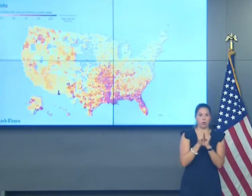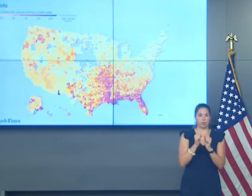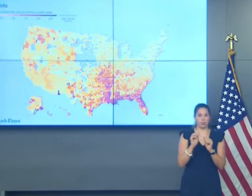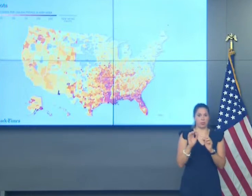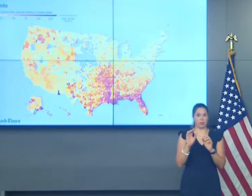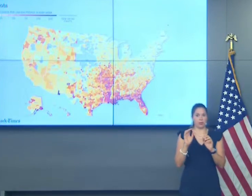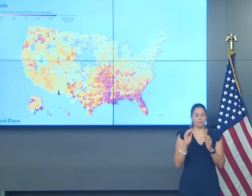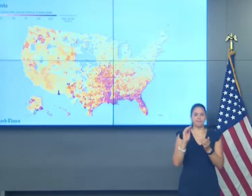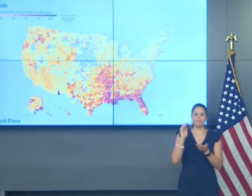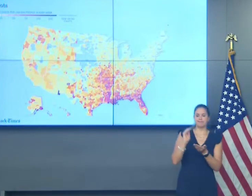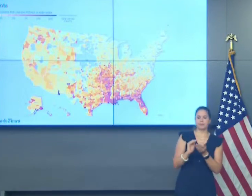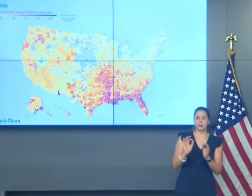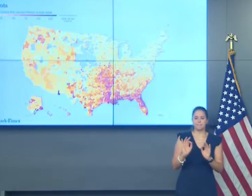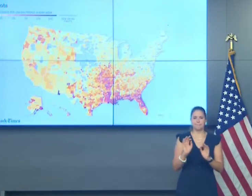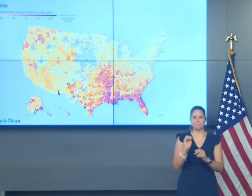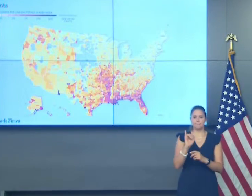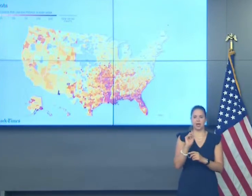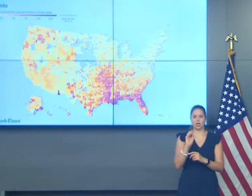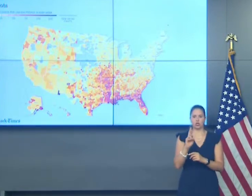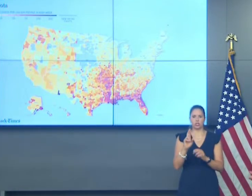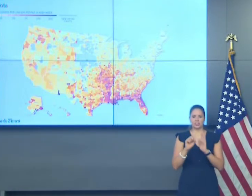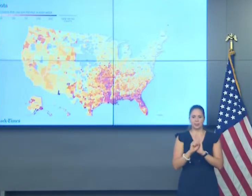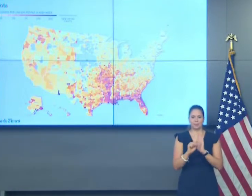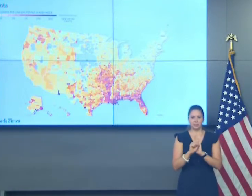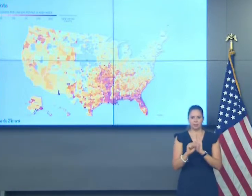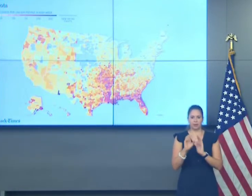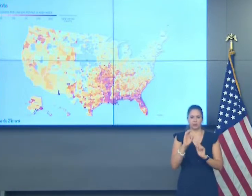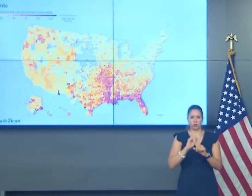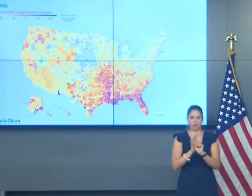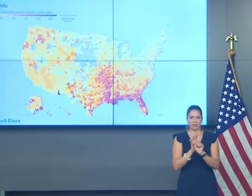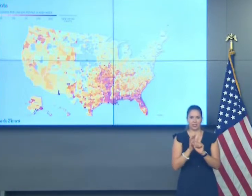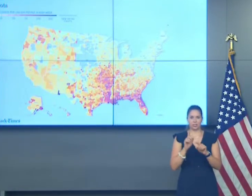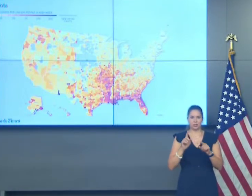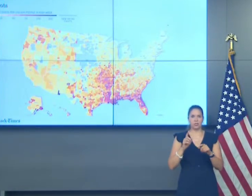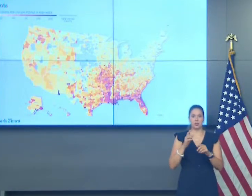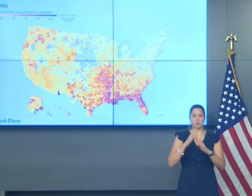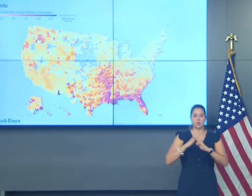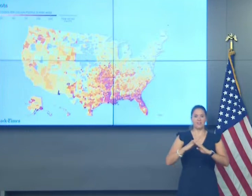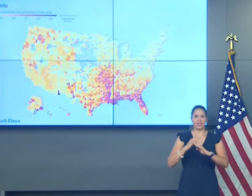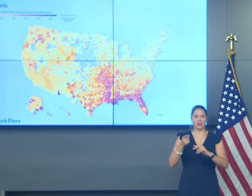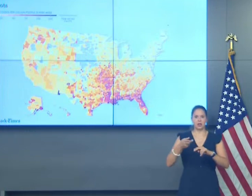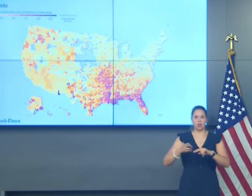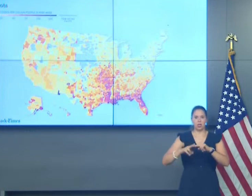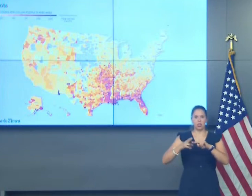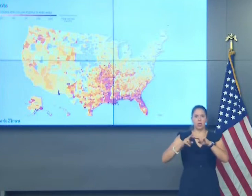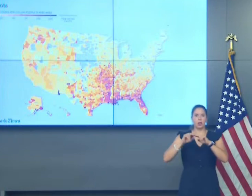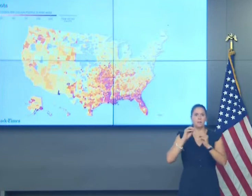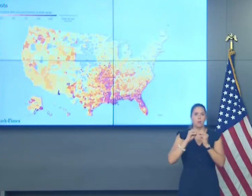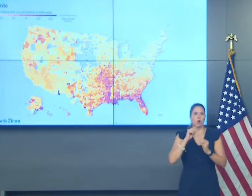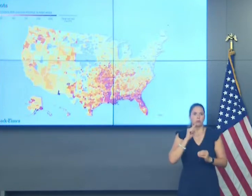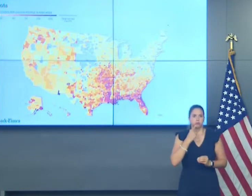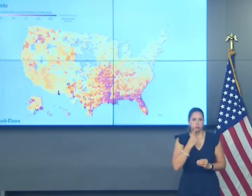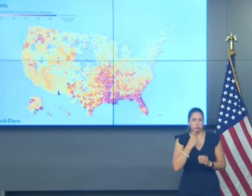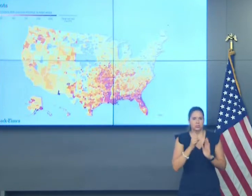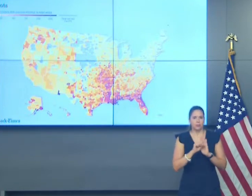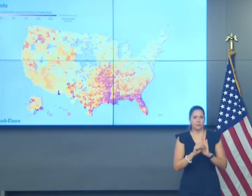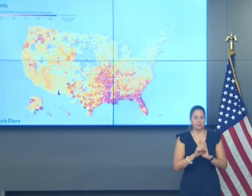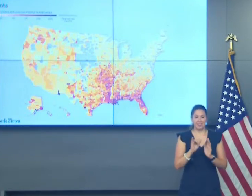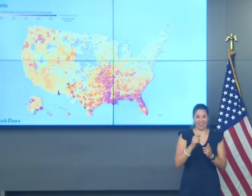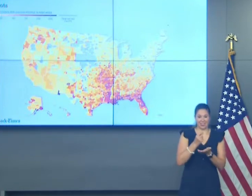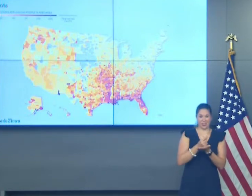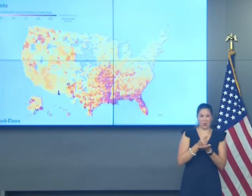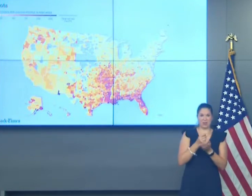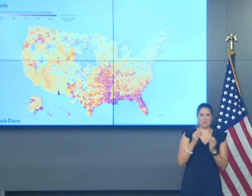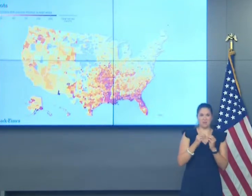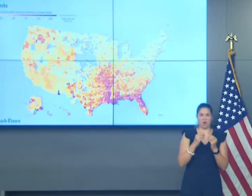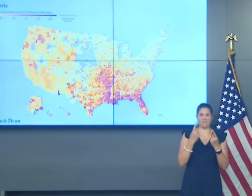of COVID-19 from progressing to worse symptoms that might require hospitalization. This therapy is more